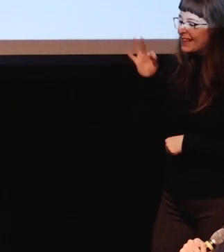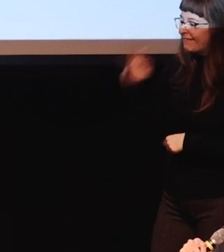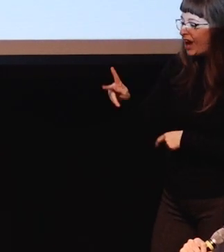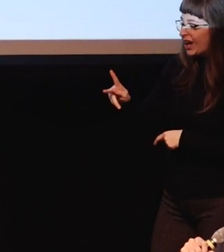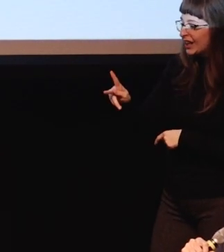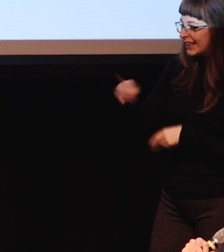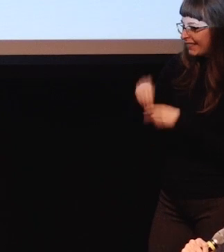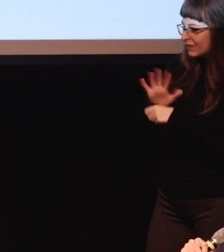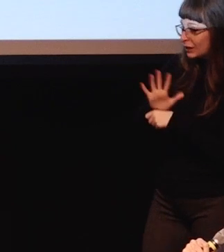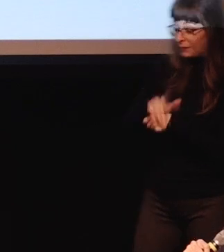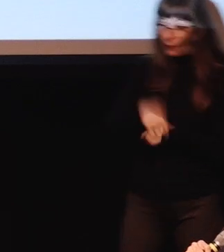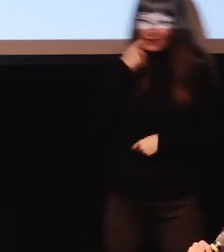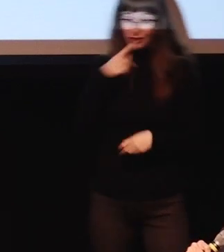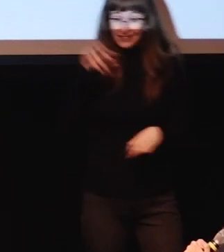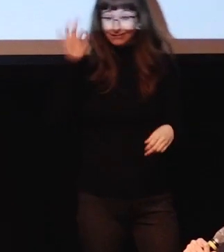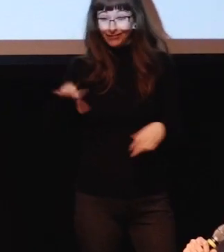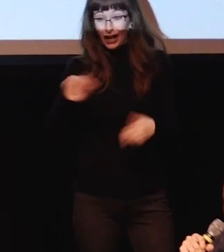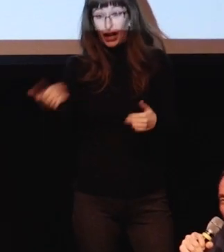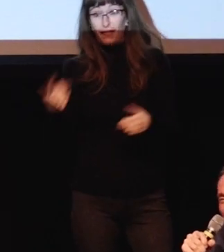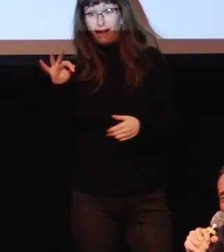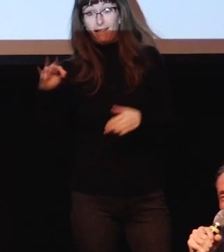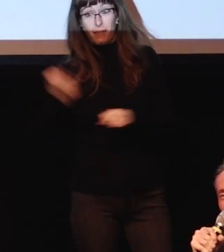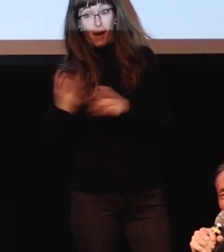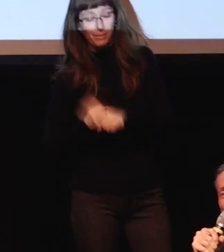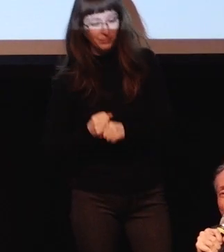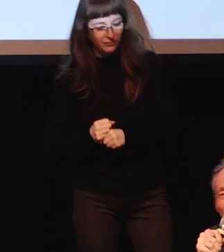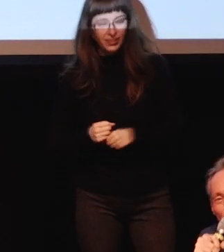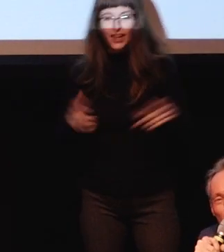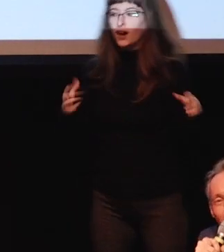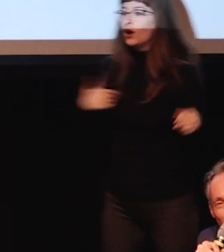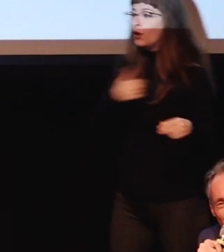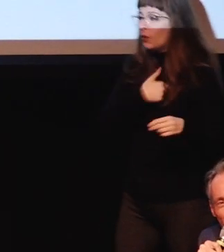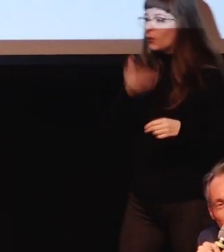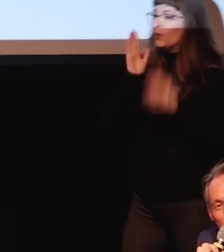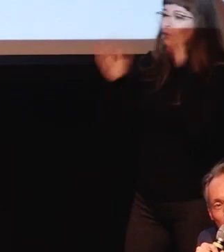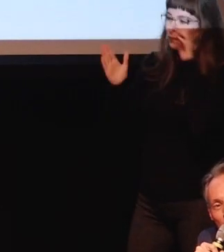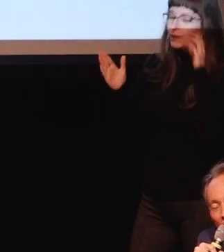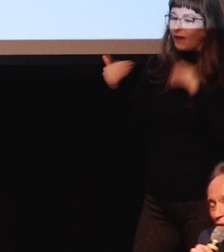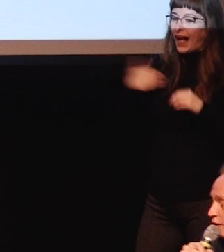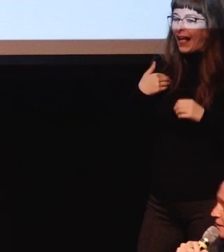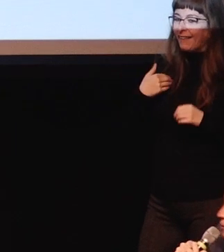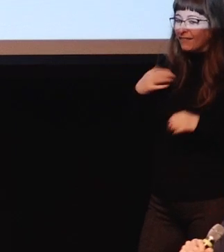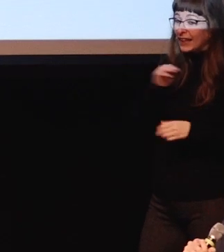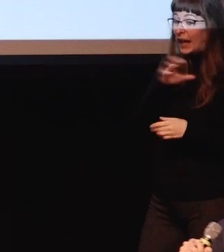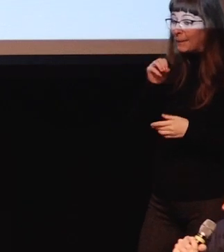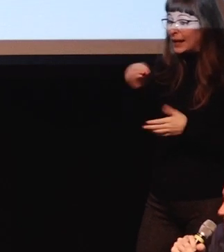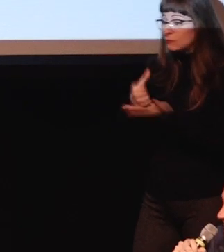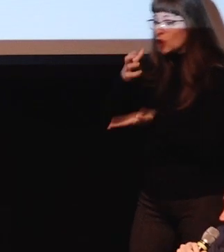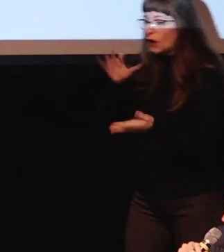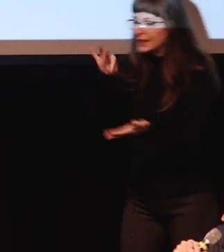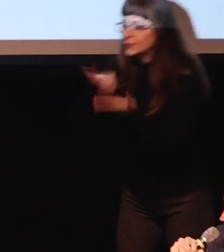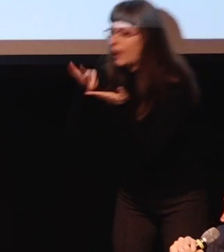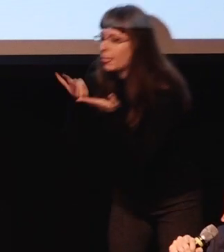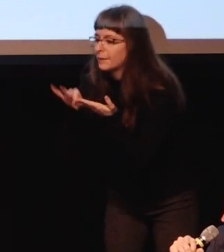just added another one, so... I don't know. Who we'll have an M&M jar in the lobby. Yeah. Okay. So yeah.